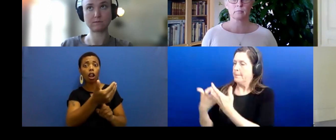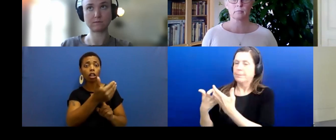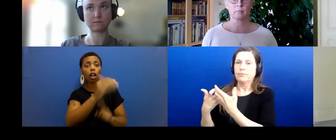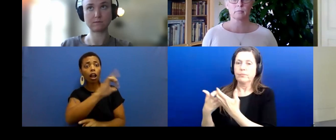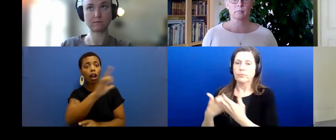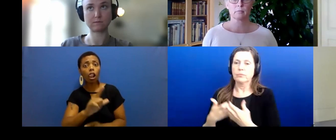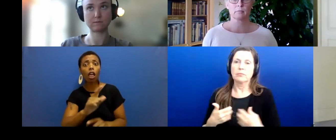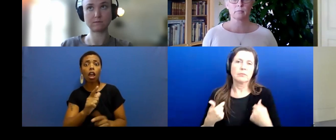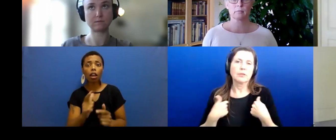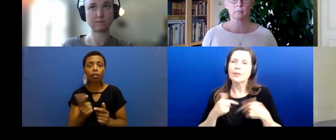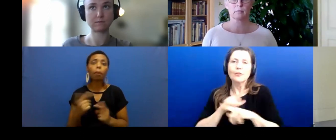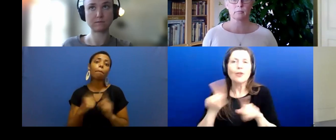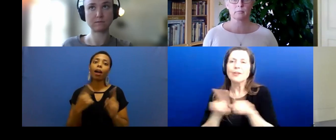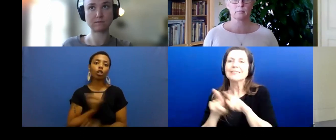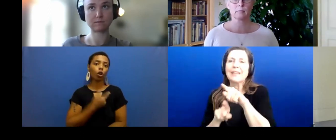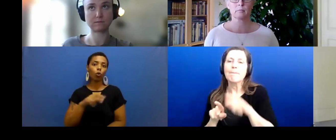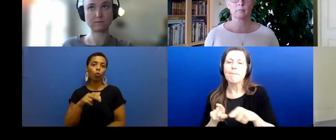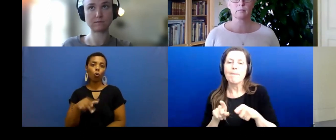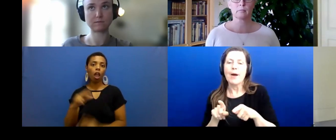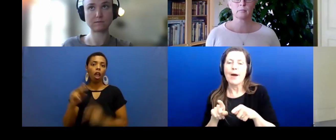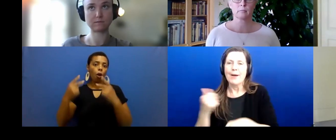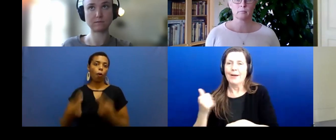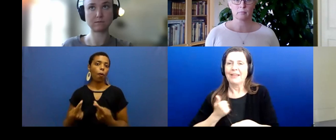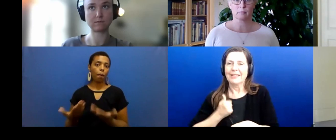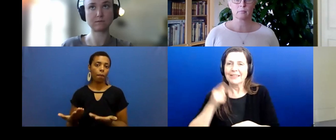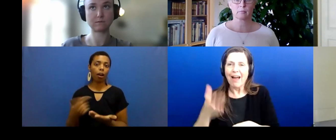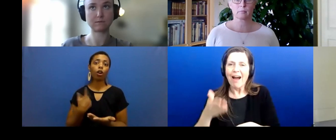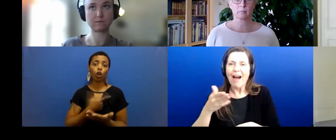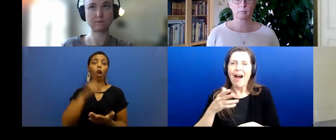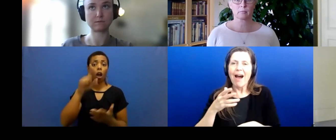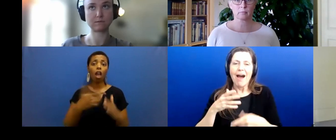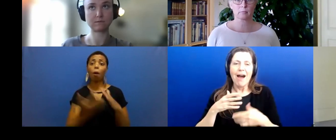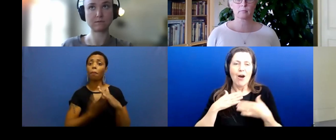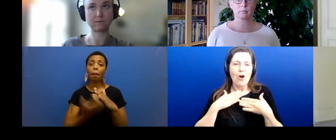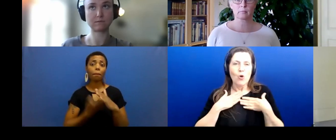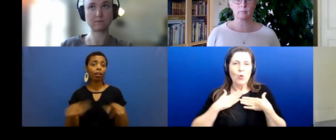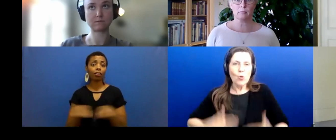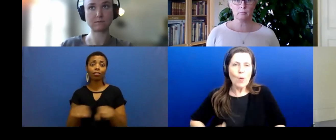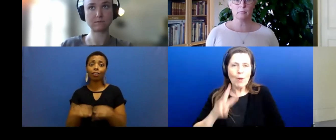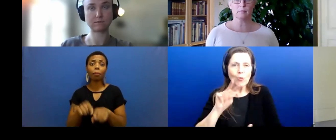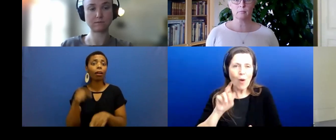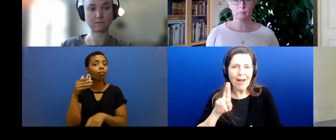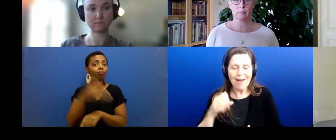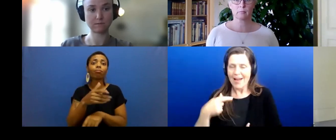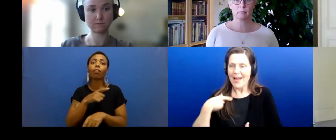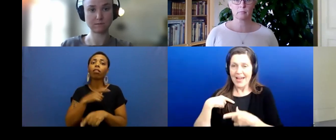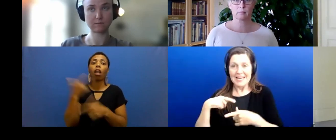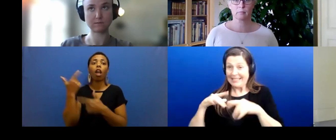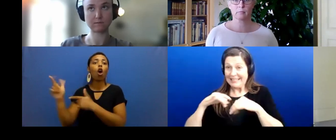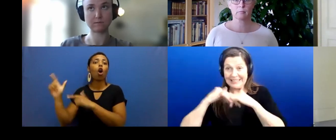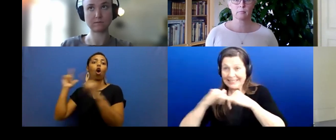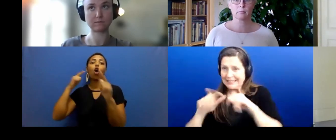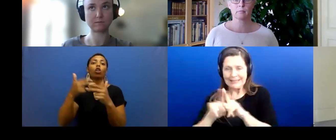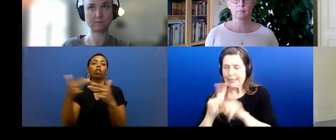or another company with all the other expertise. So that's not our core